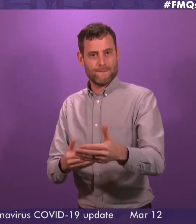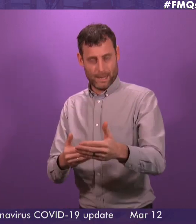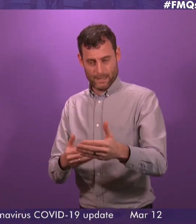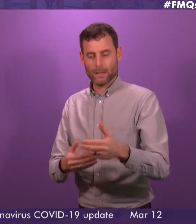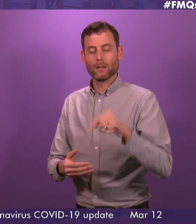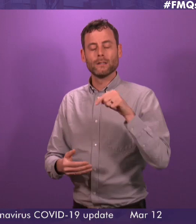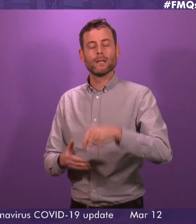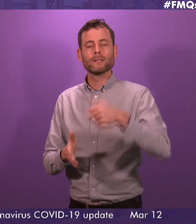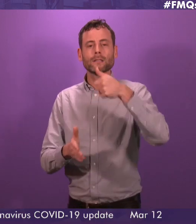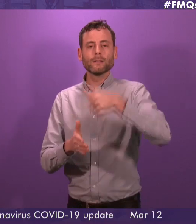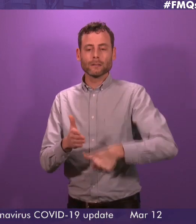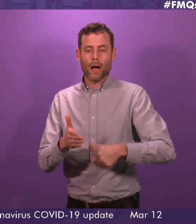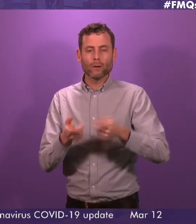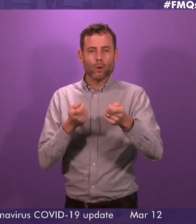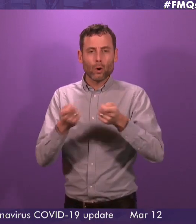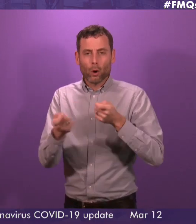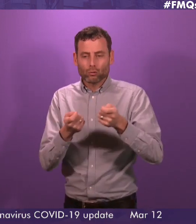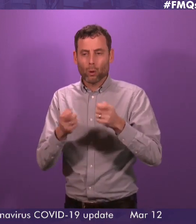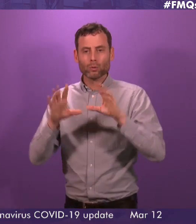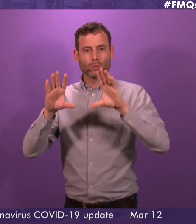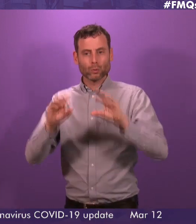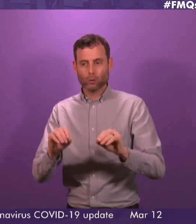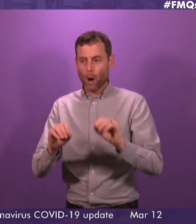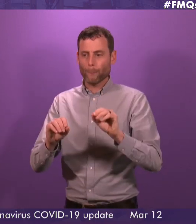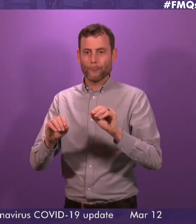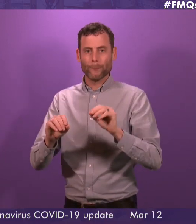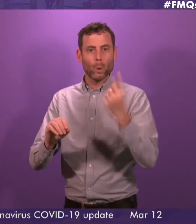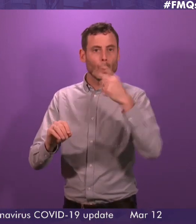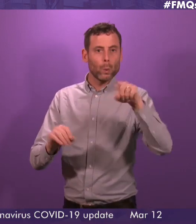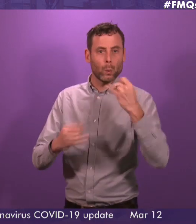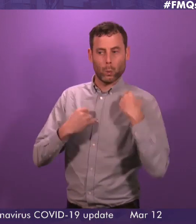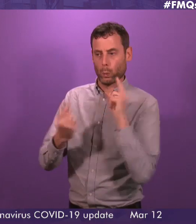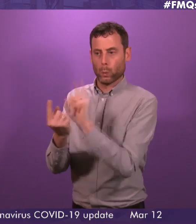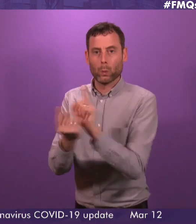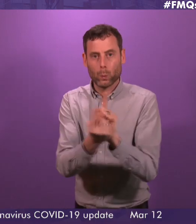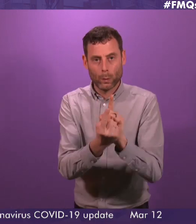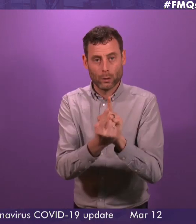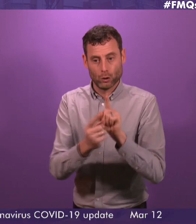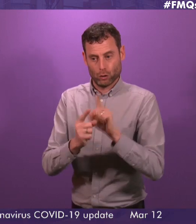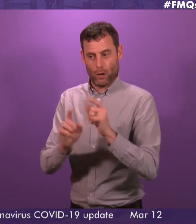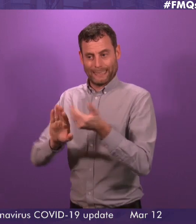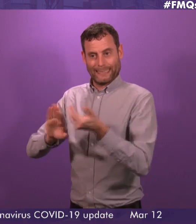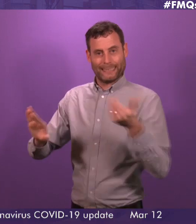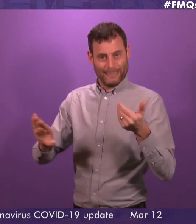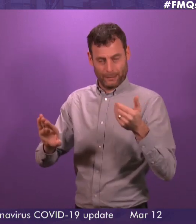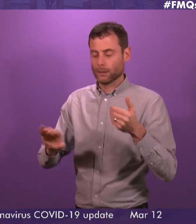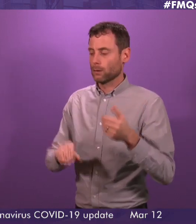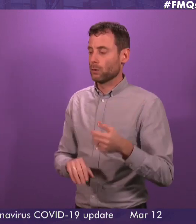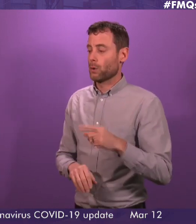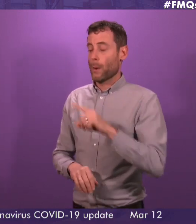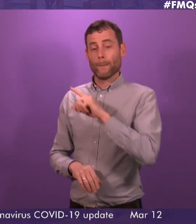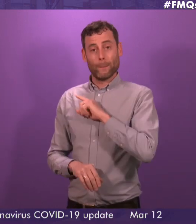social distancing. And we're doing that because now the indications are clear that the virus is